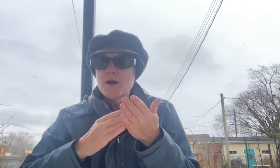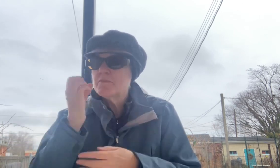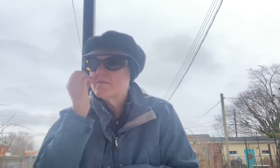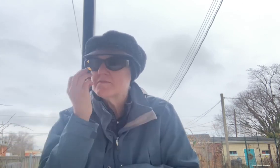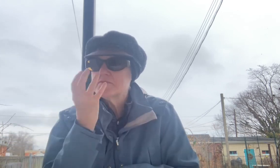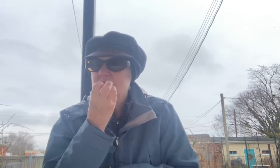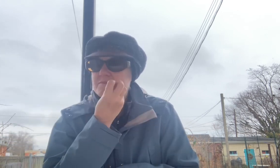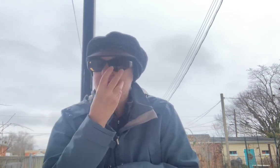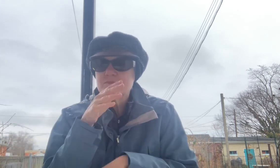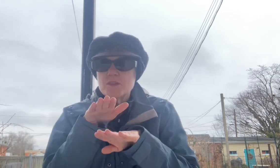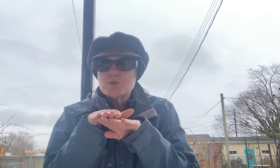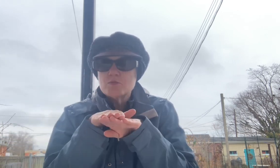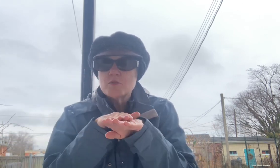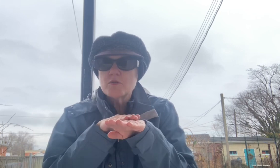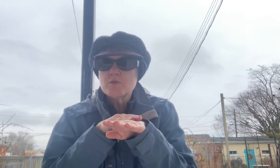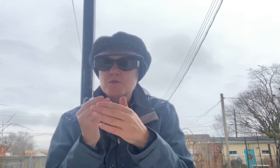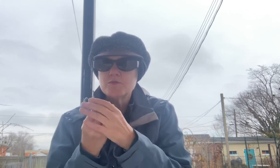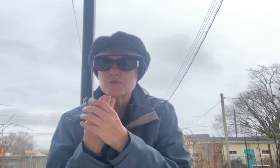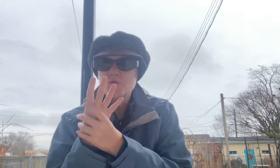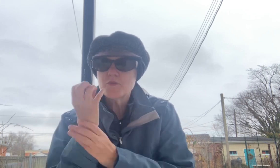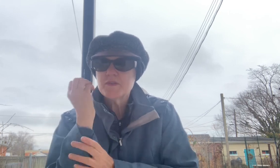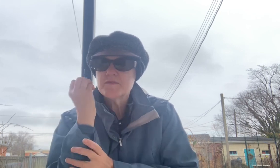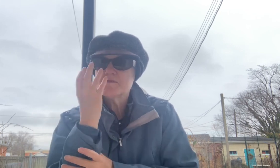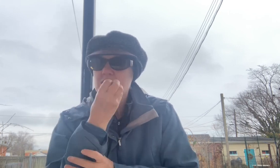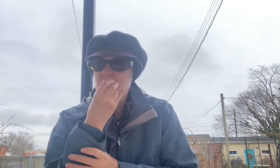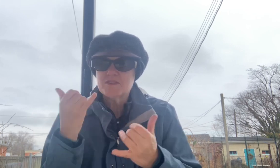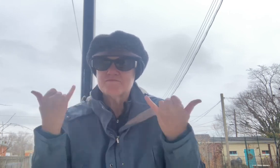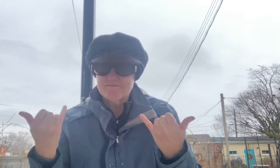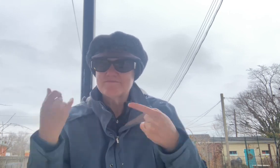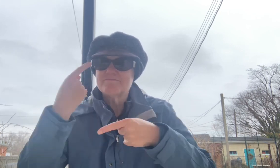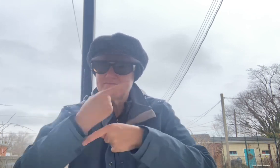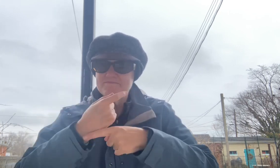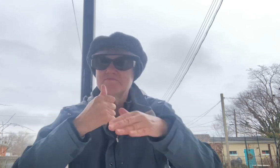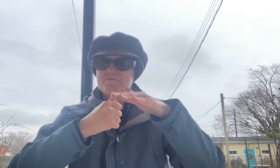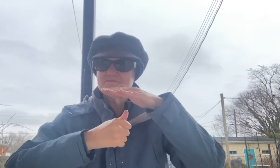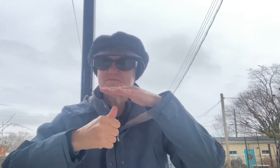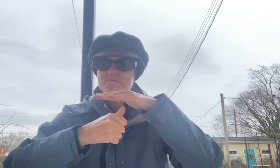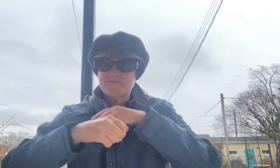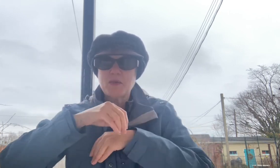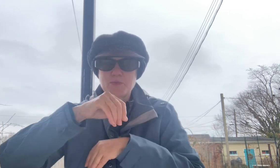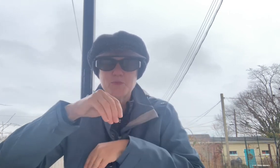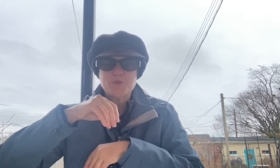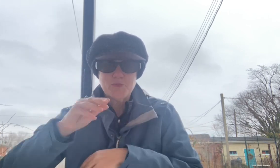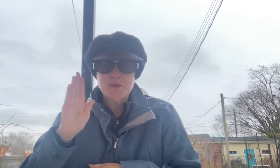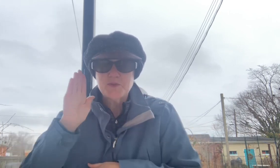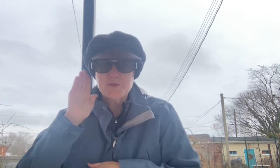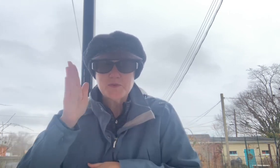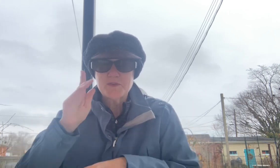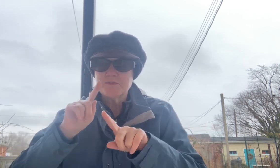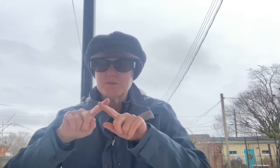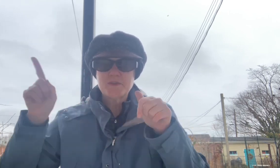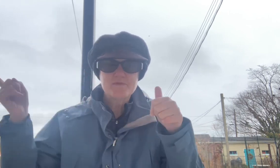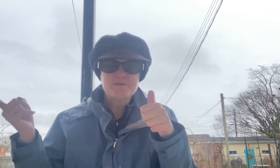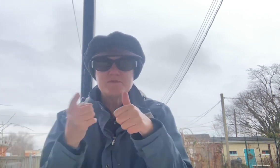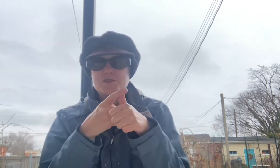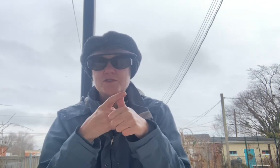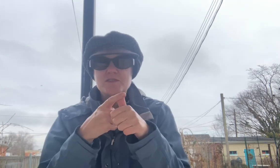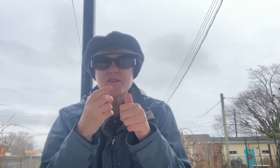in the basement. And it's also time for some of my slow growing flowers. And we're going to sow those